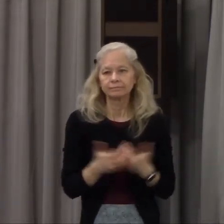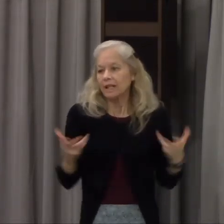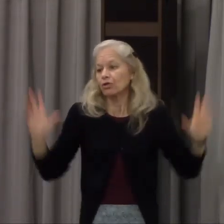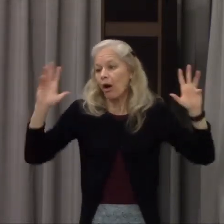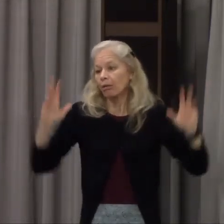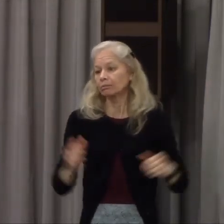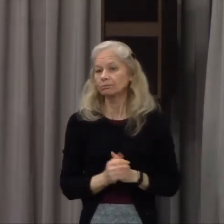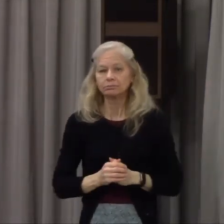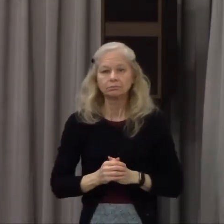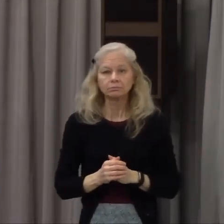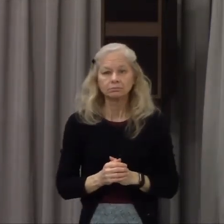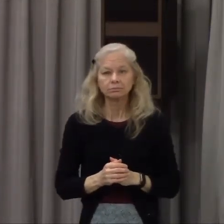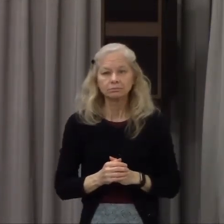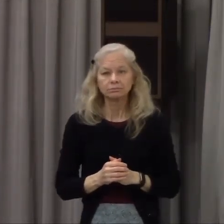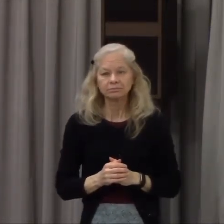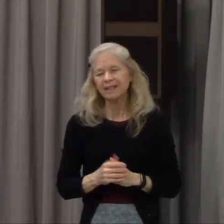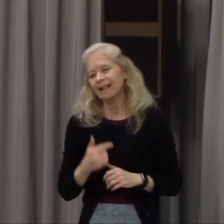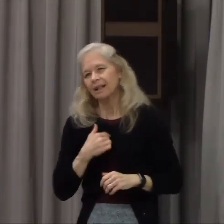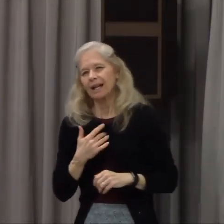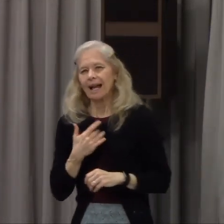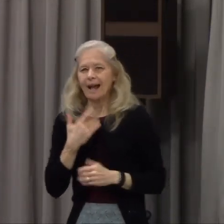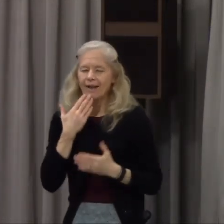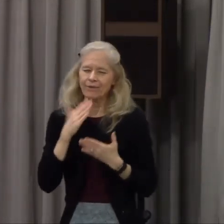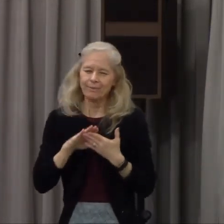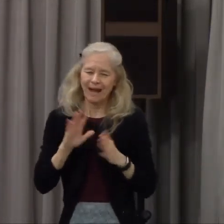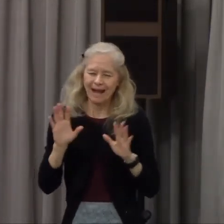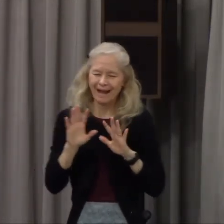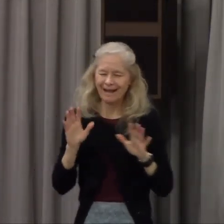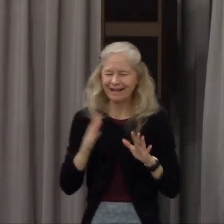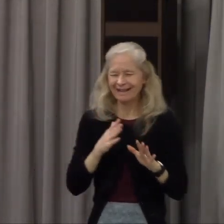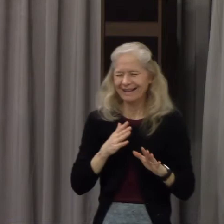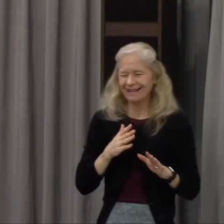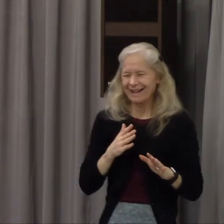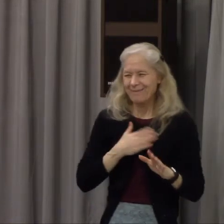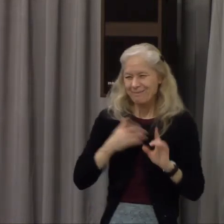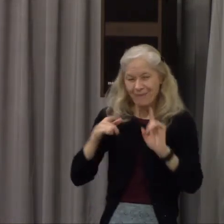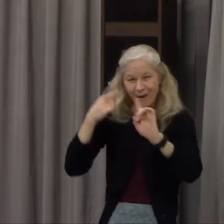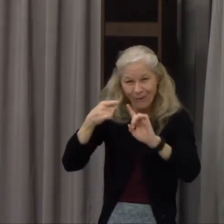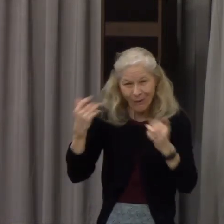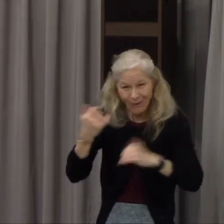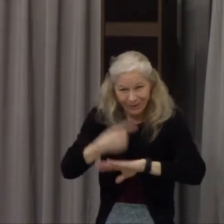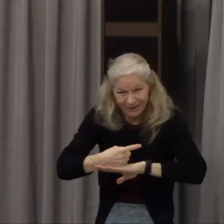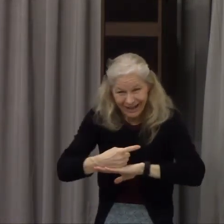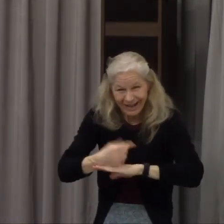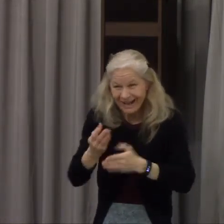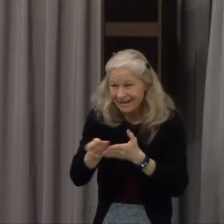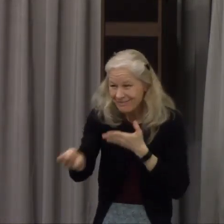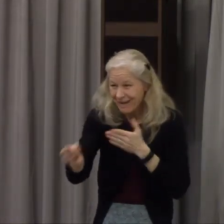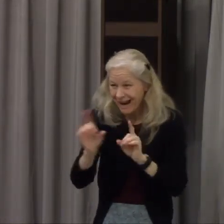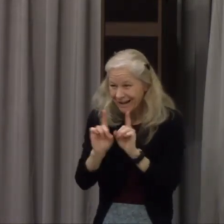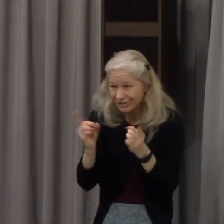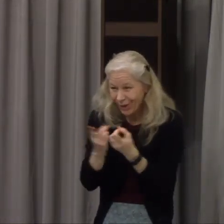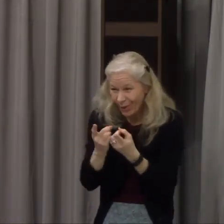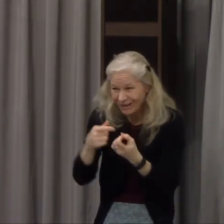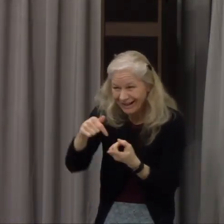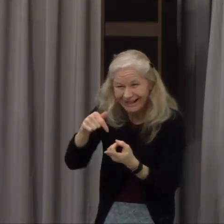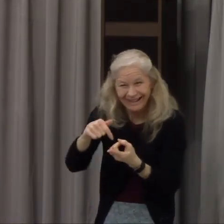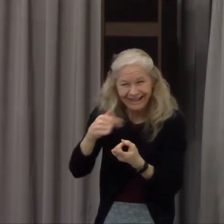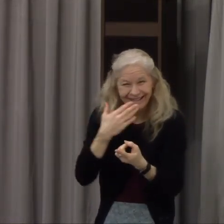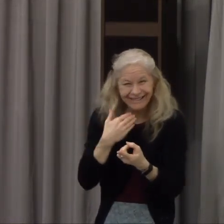I feel bad. I was going to get some donuts today because this part of the message was so bitter. I wanted to have something